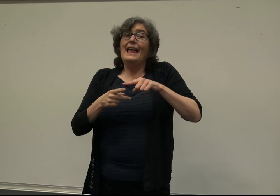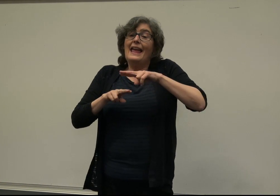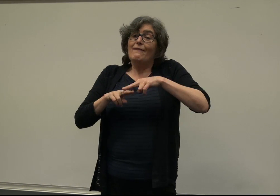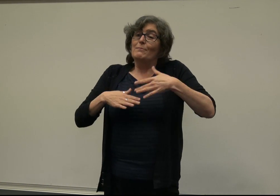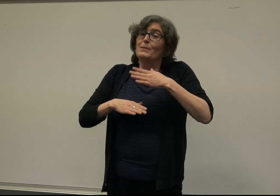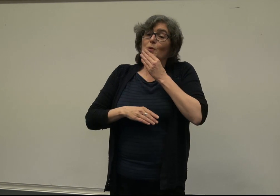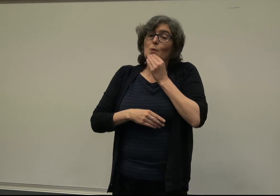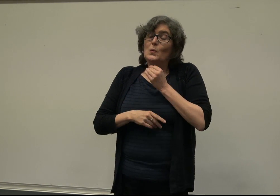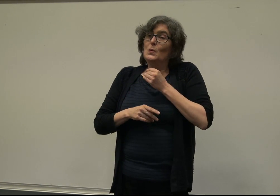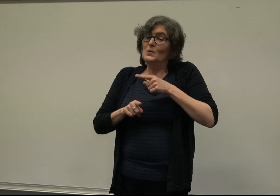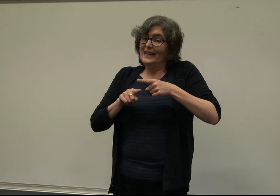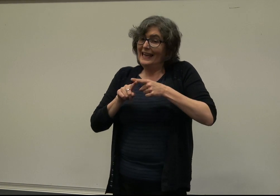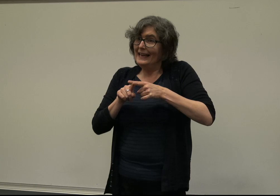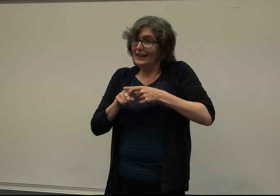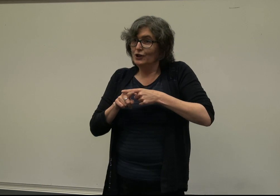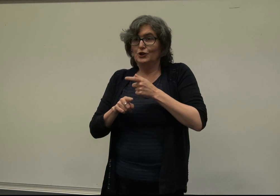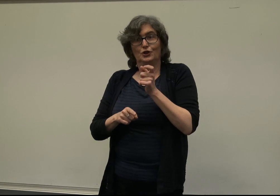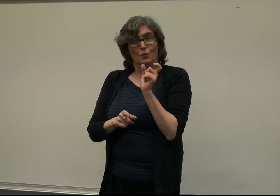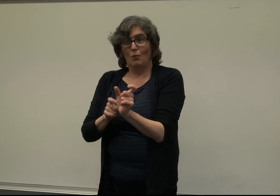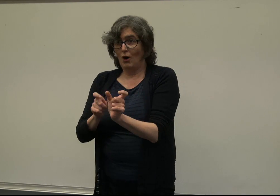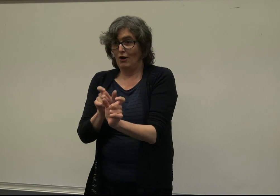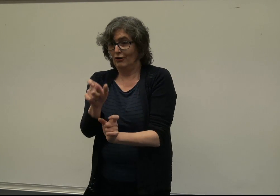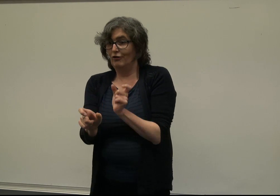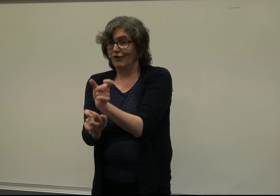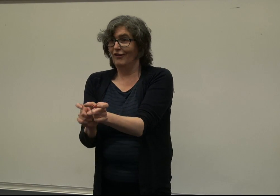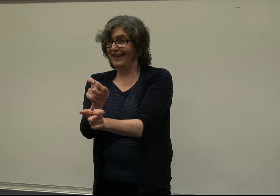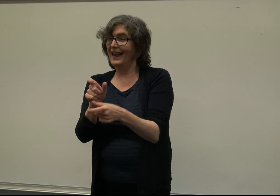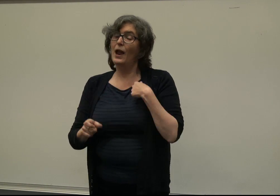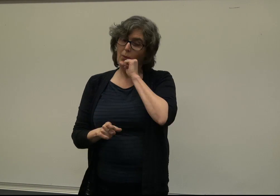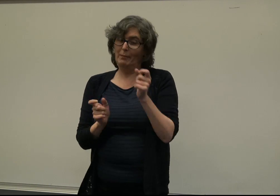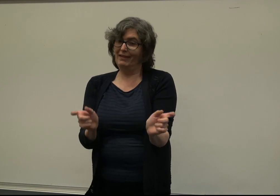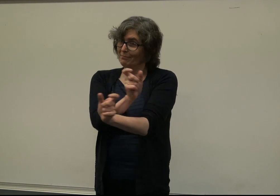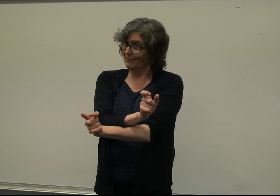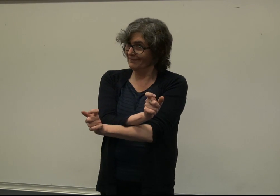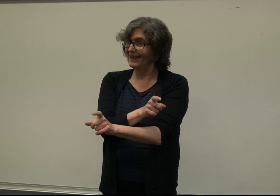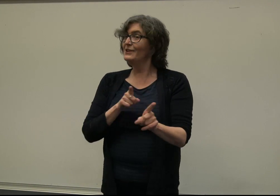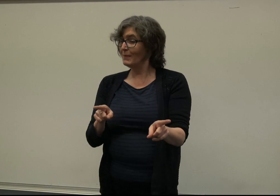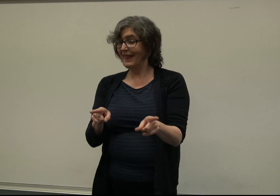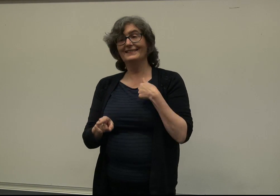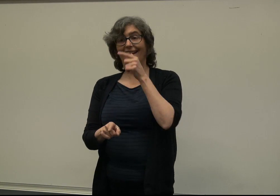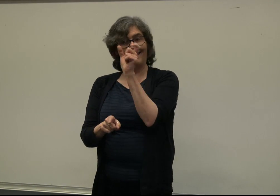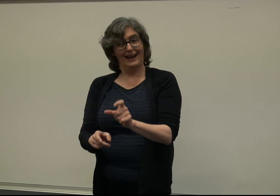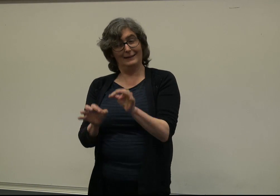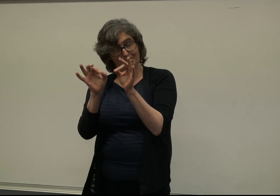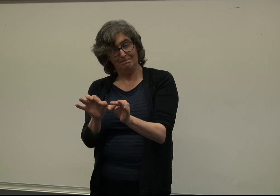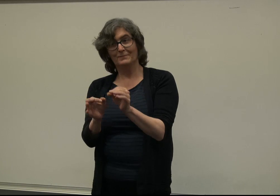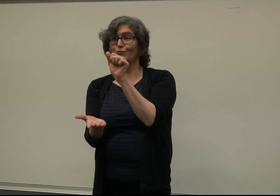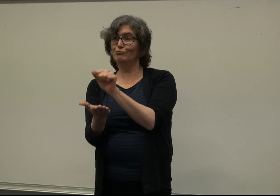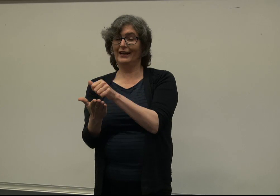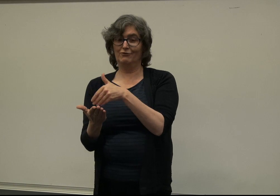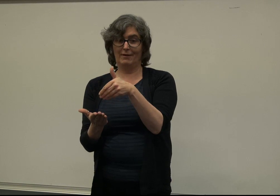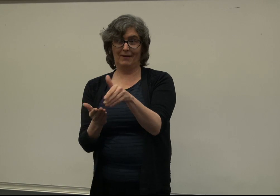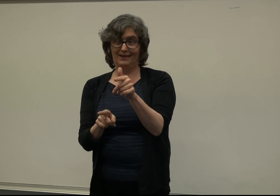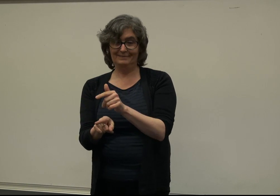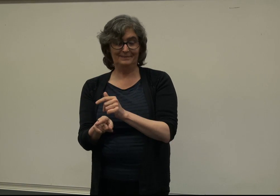examples in the other directions as well, but I won't. So that mixing improves the communication. Now, we